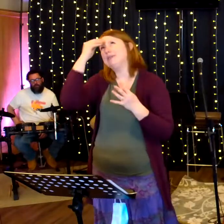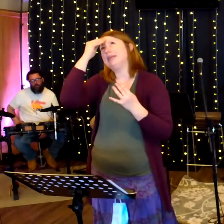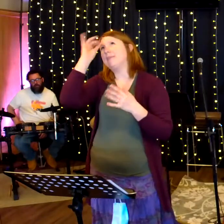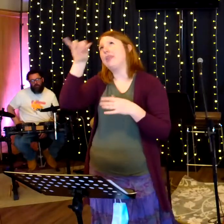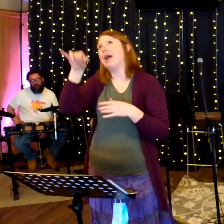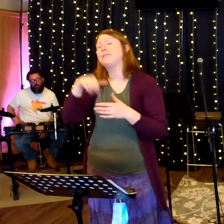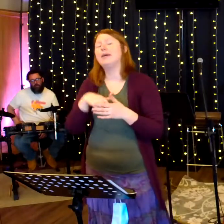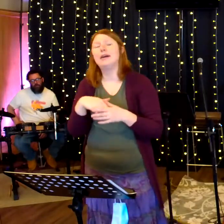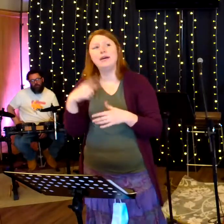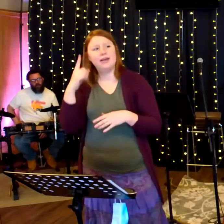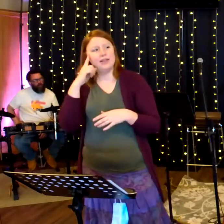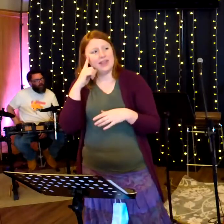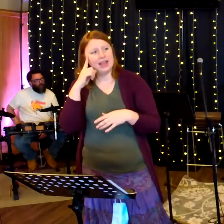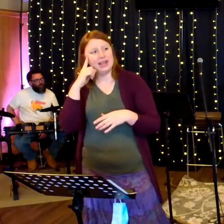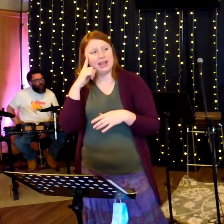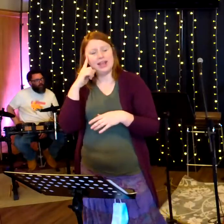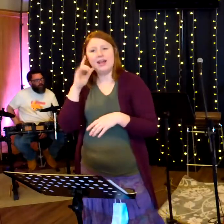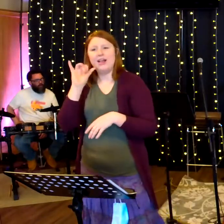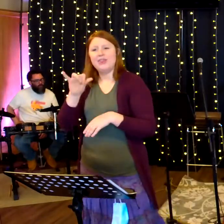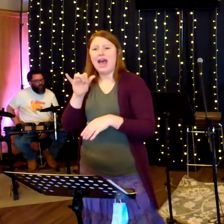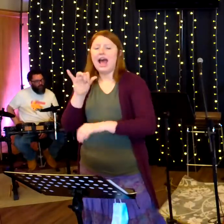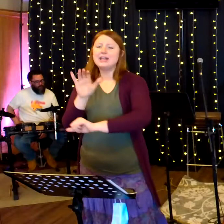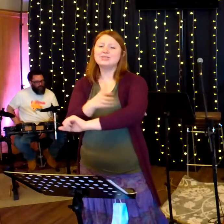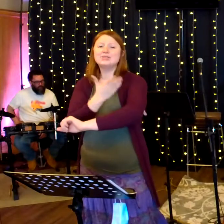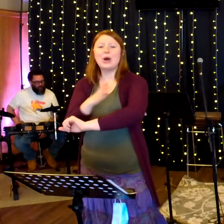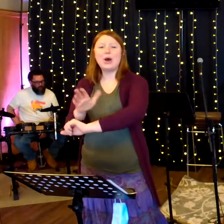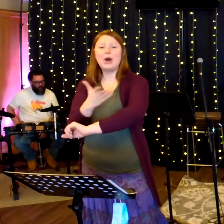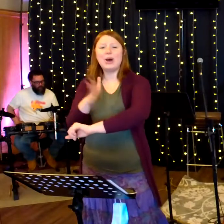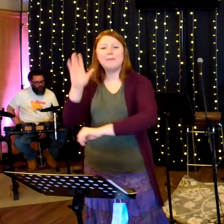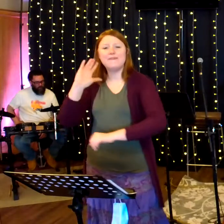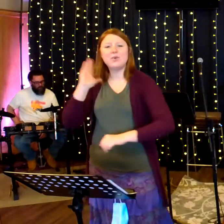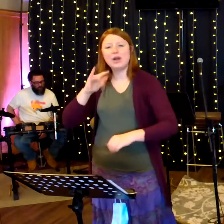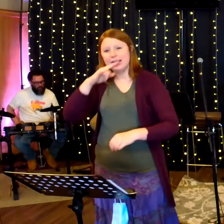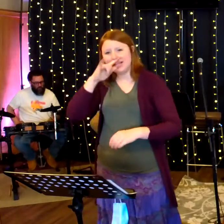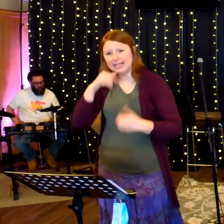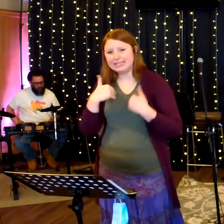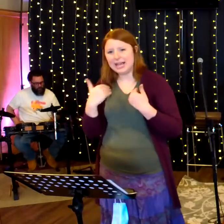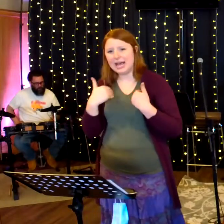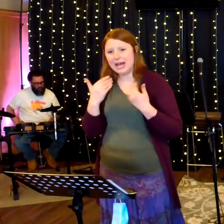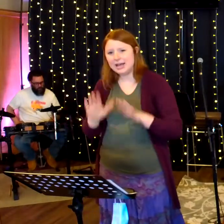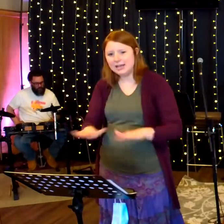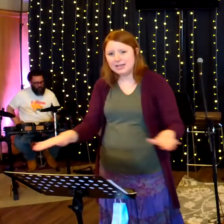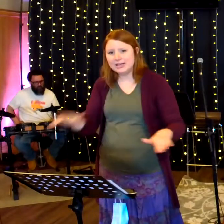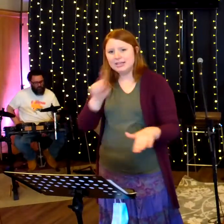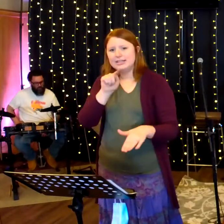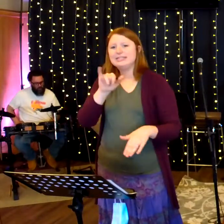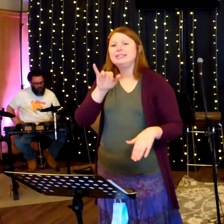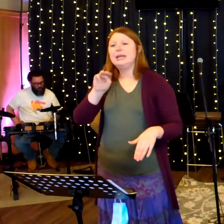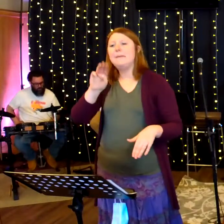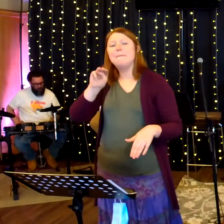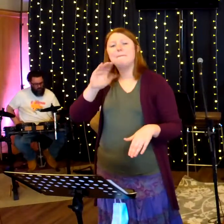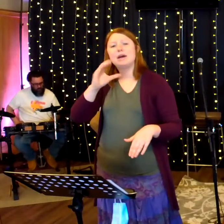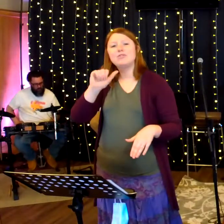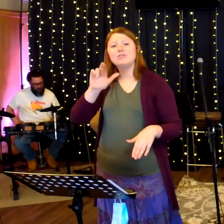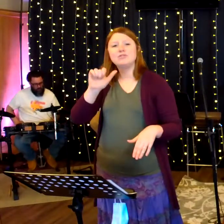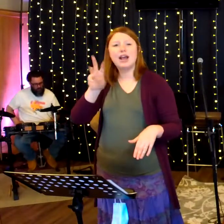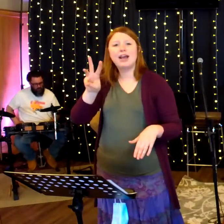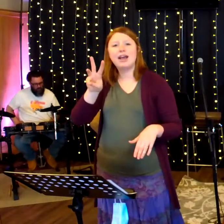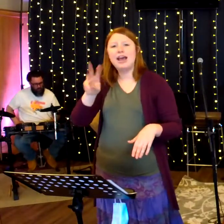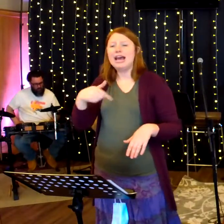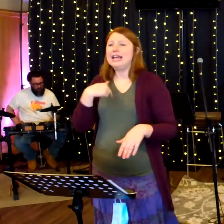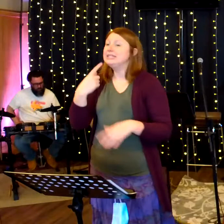and I kept coming back to the song that we used to sing with the kids when they were little. It's a Tim McGraw song, you know. I went